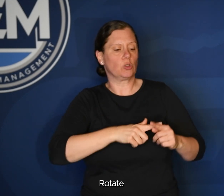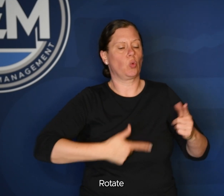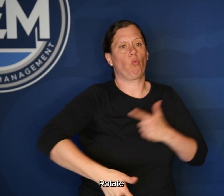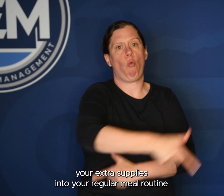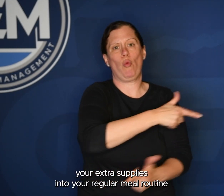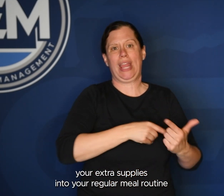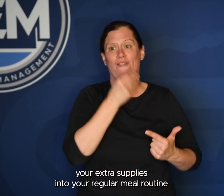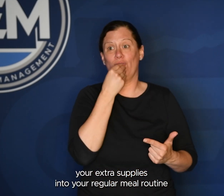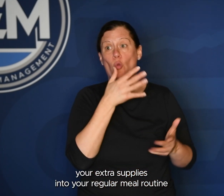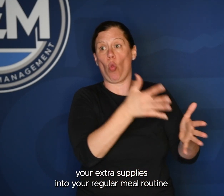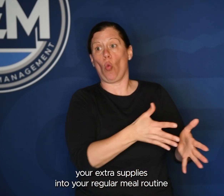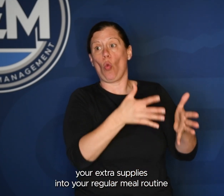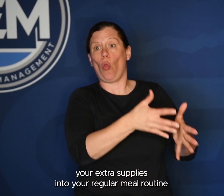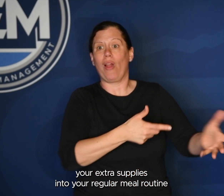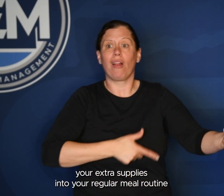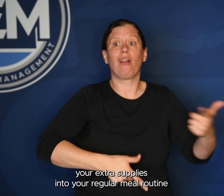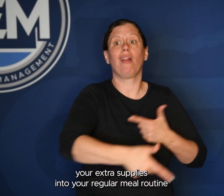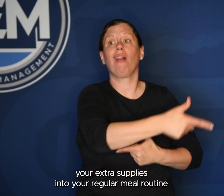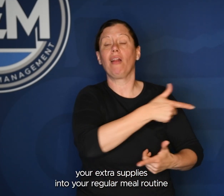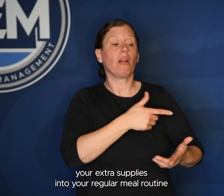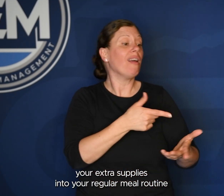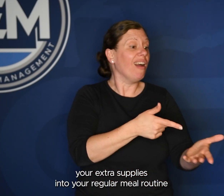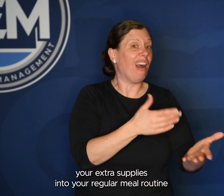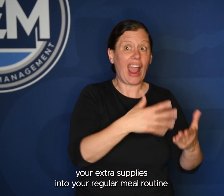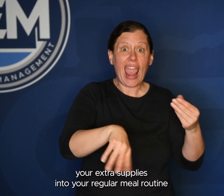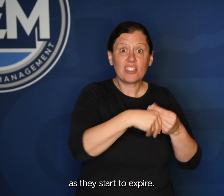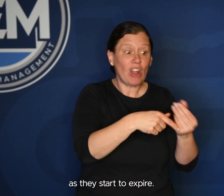Rotate your extra supplies into your regular meal routine as they